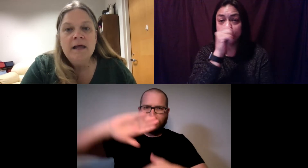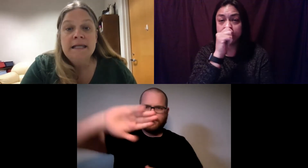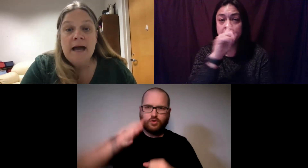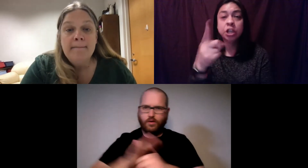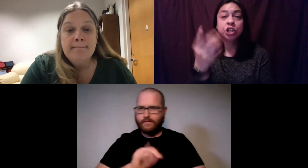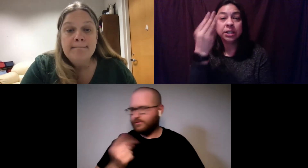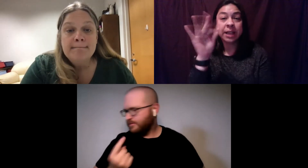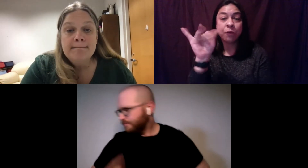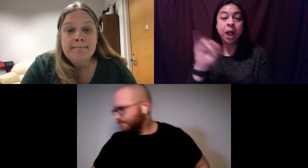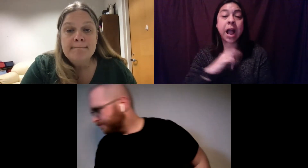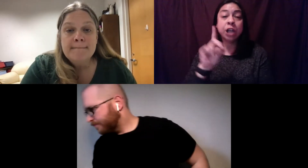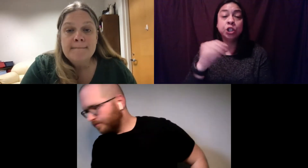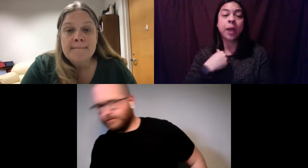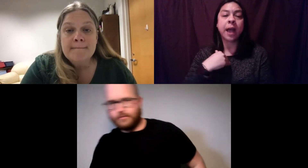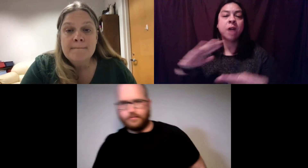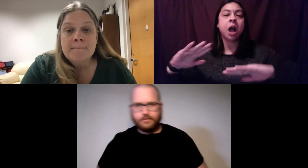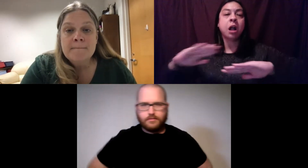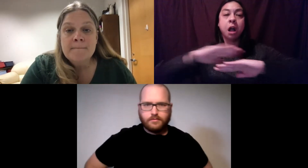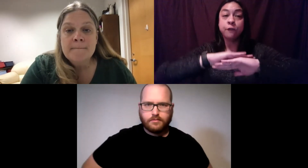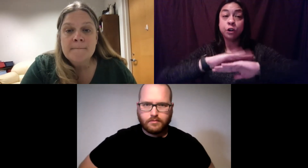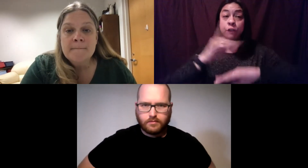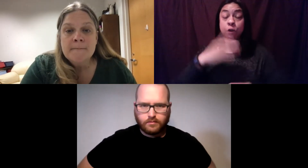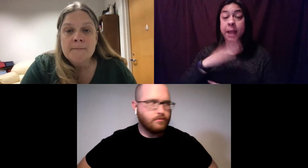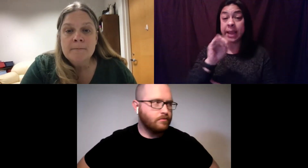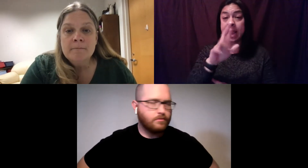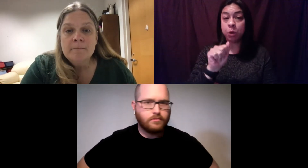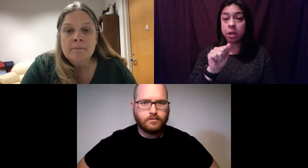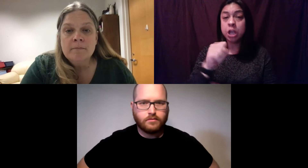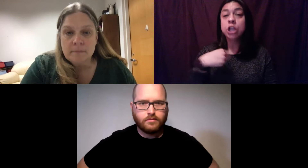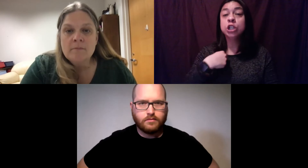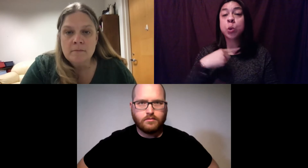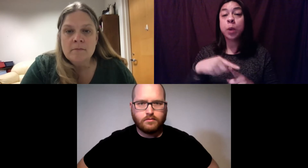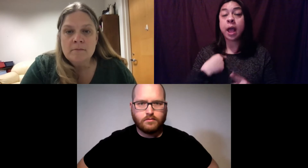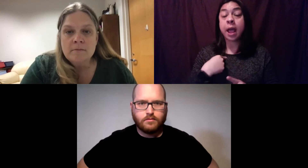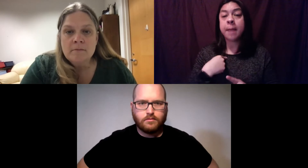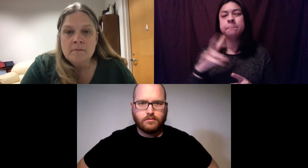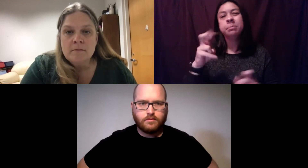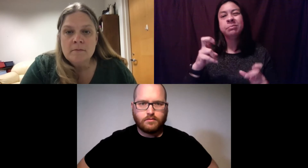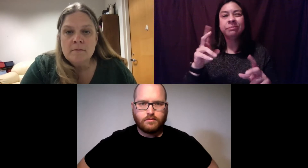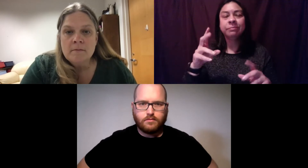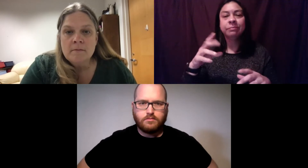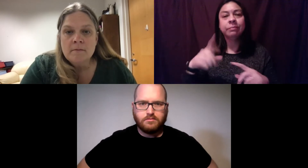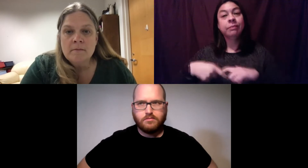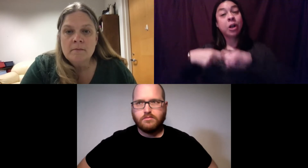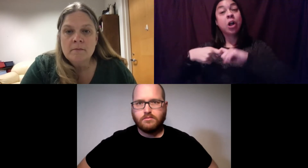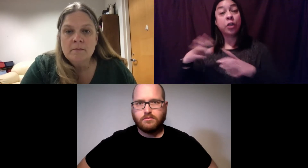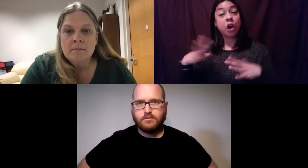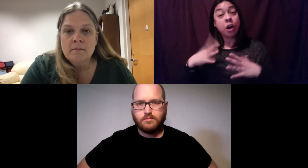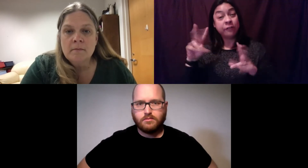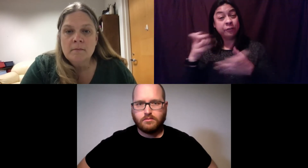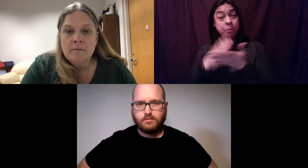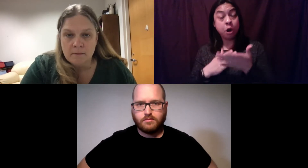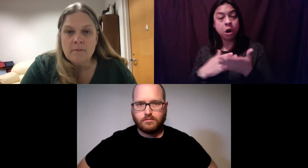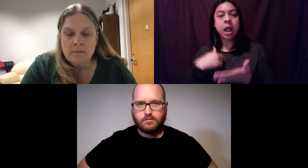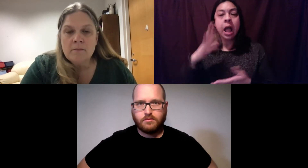Trish, just FYI, I do have a cover for my camera. So when I'm on the